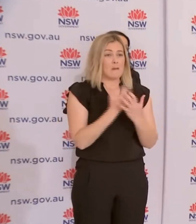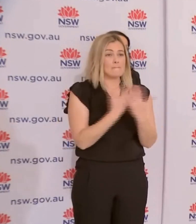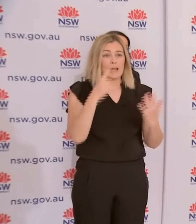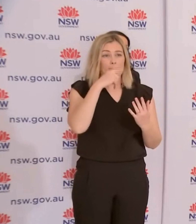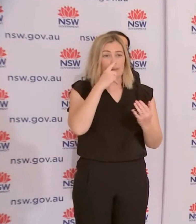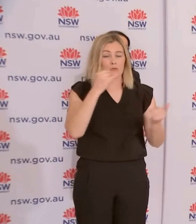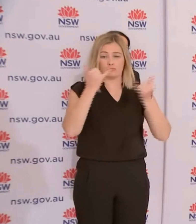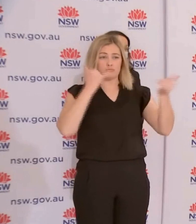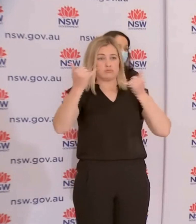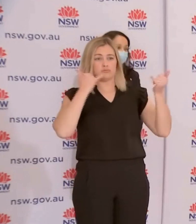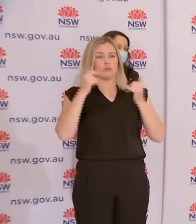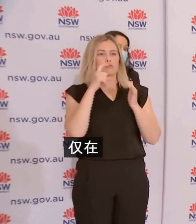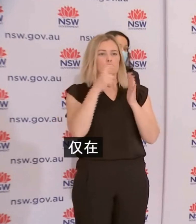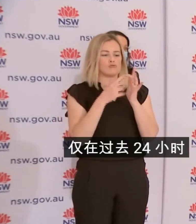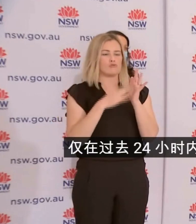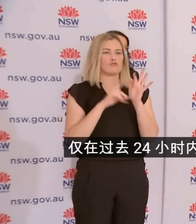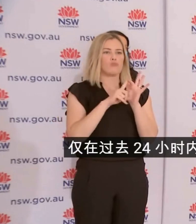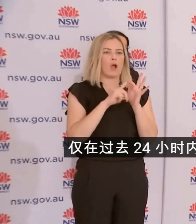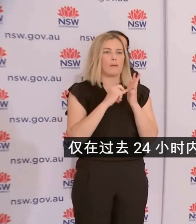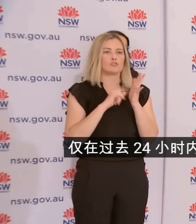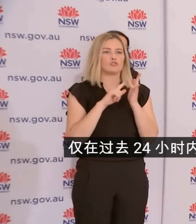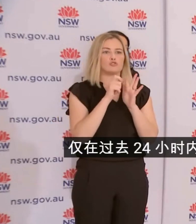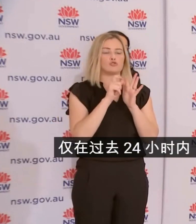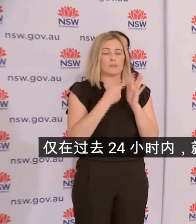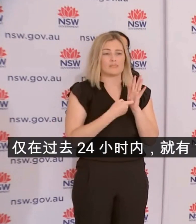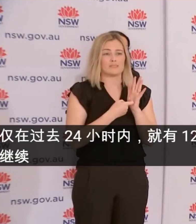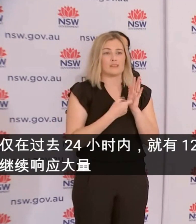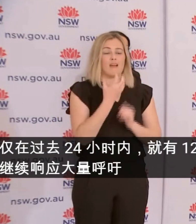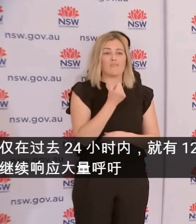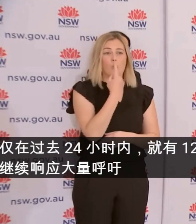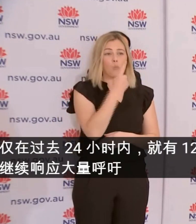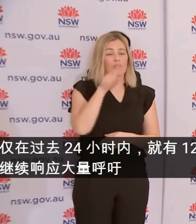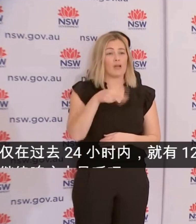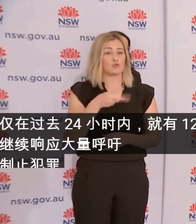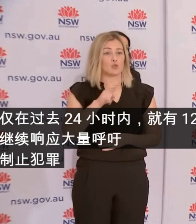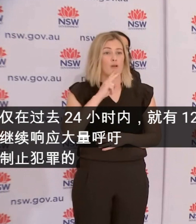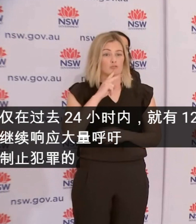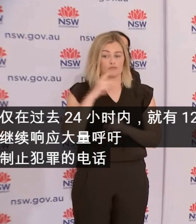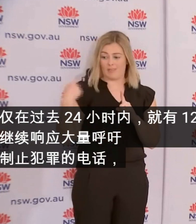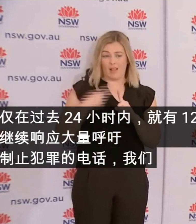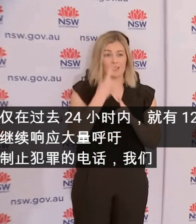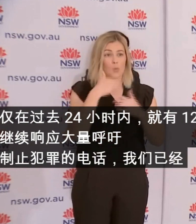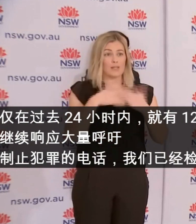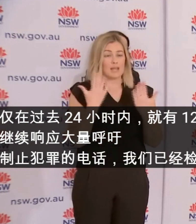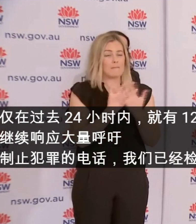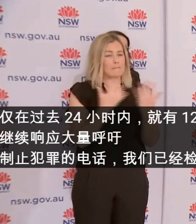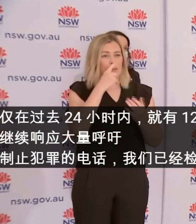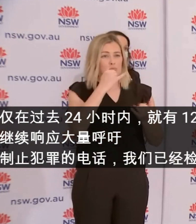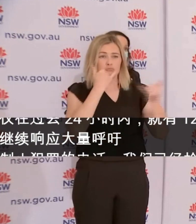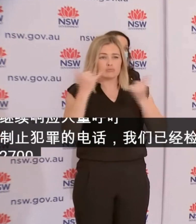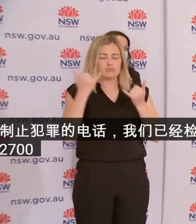Crime Stoppers in relation to breaches of public health orders, 1,200 in the last 24 hours alone, and we've checked on